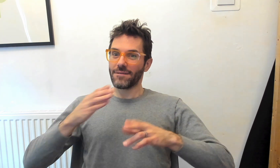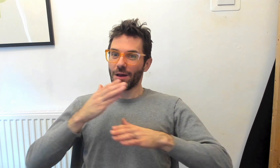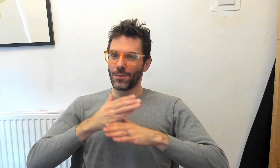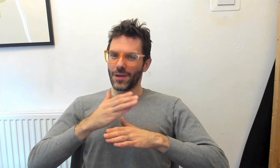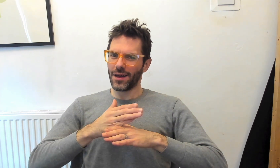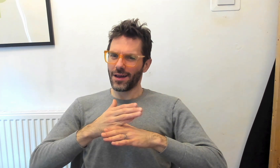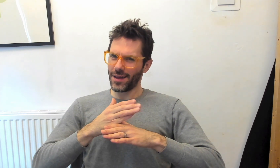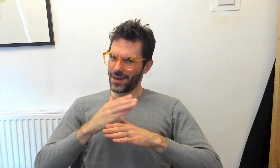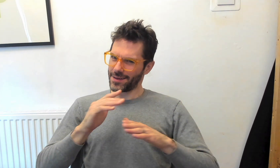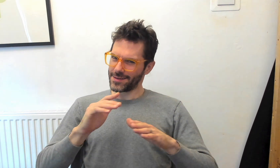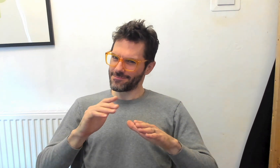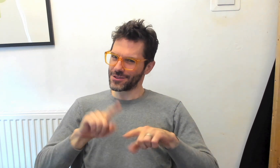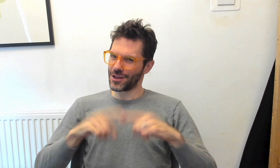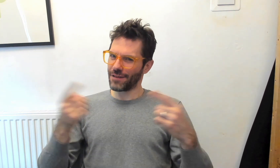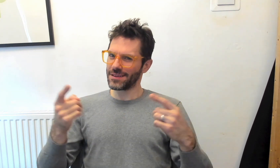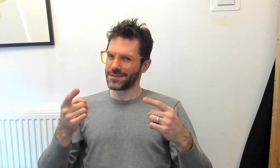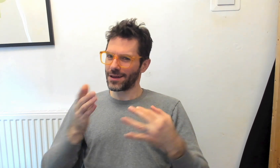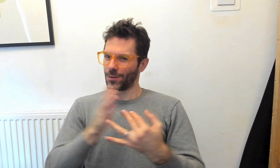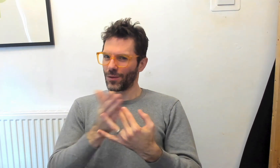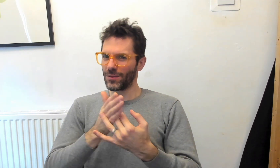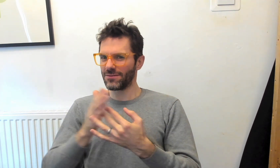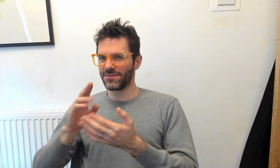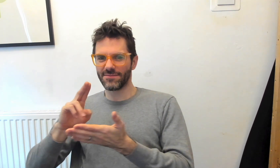How we work in the normal